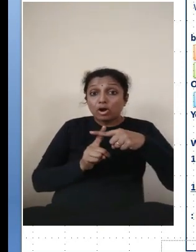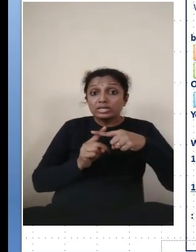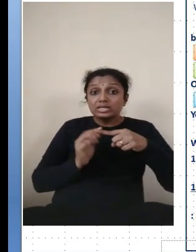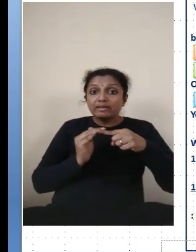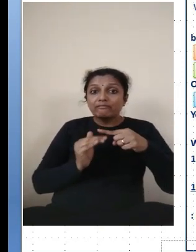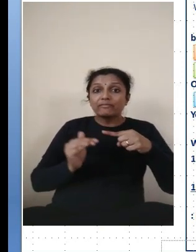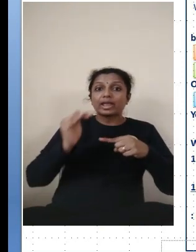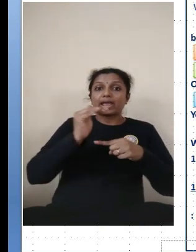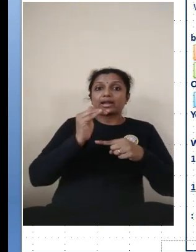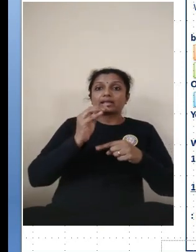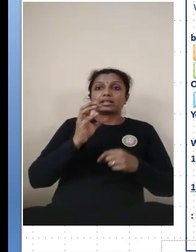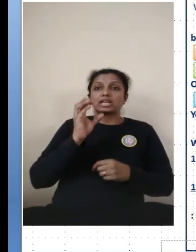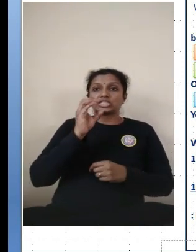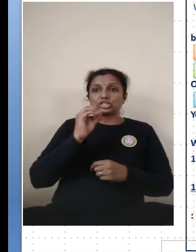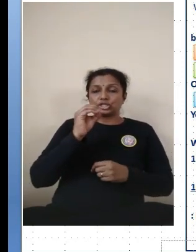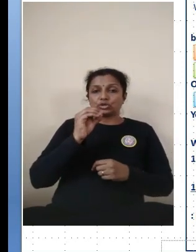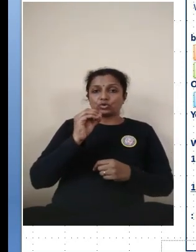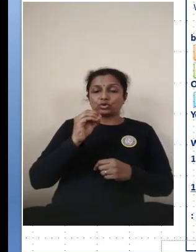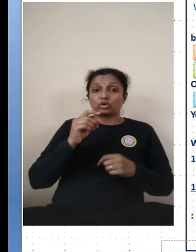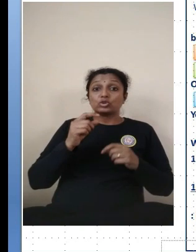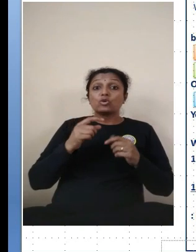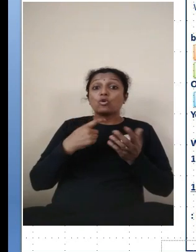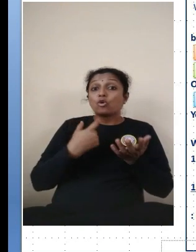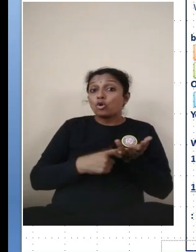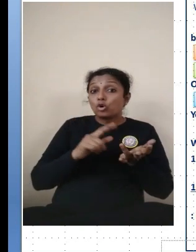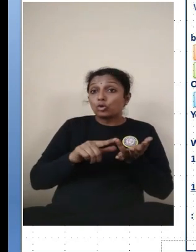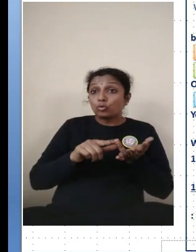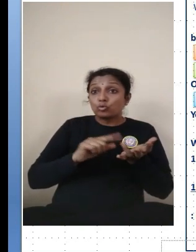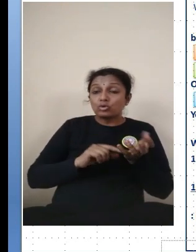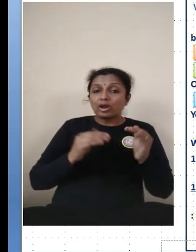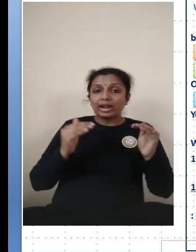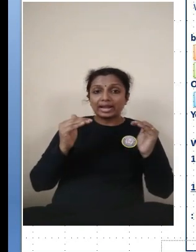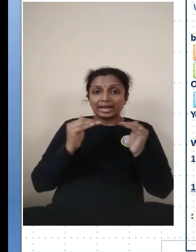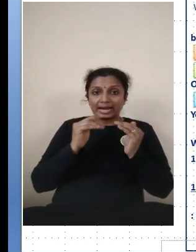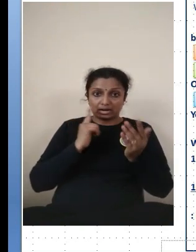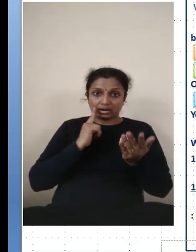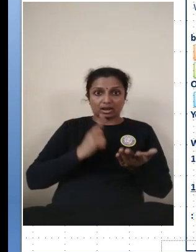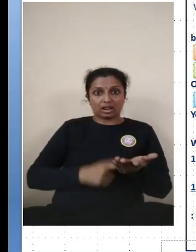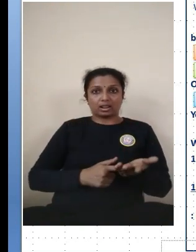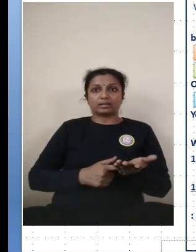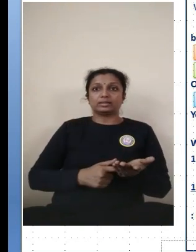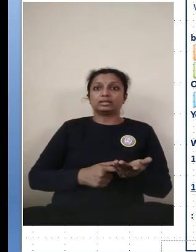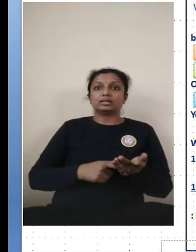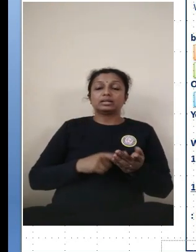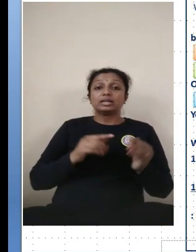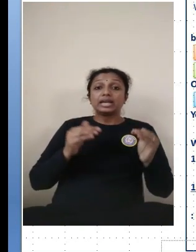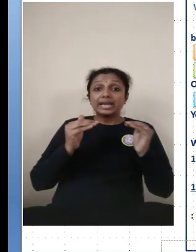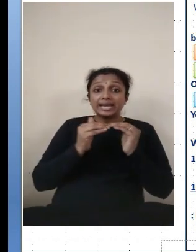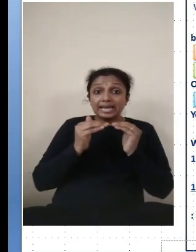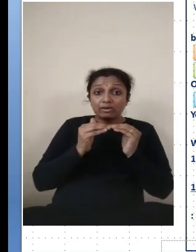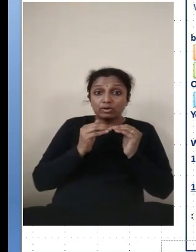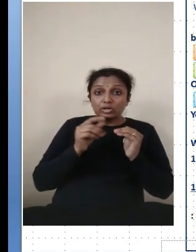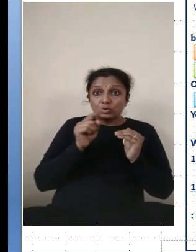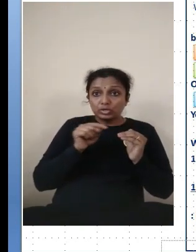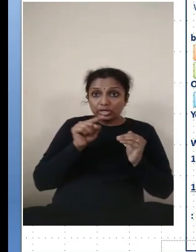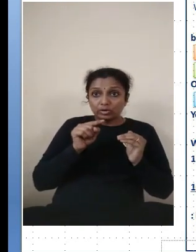real, and it may be equal to 0, in which case the roots are